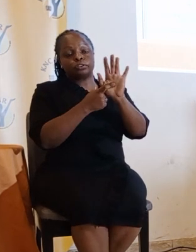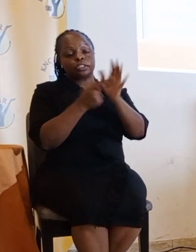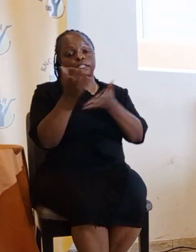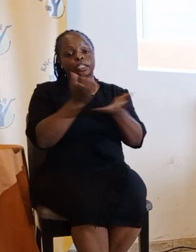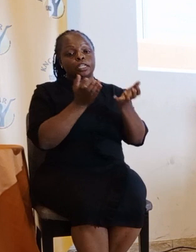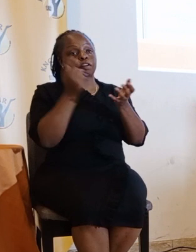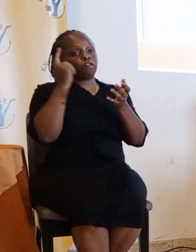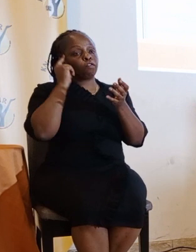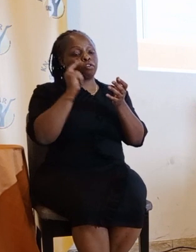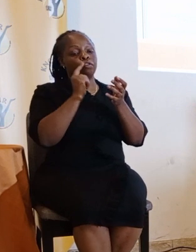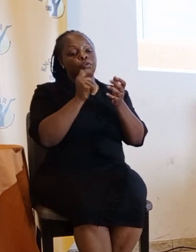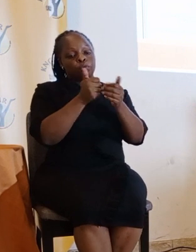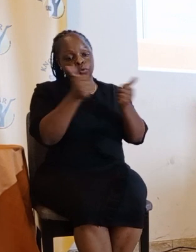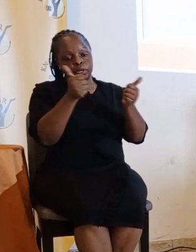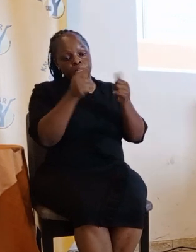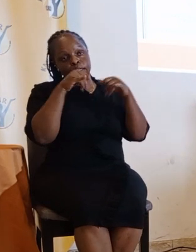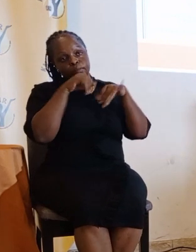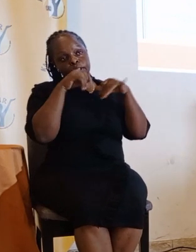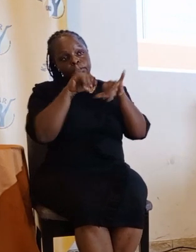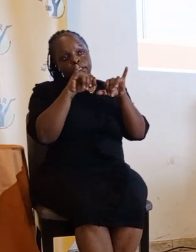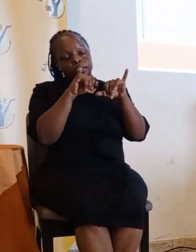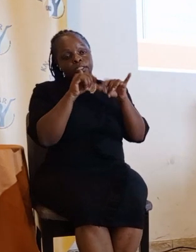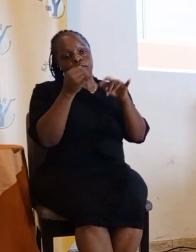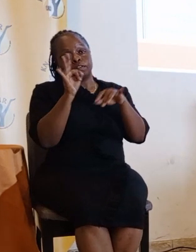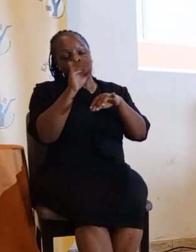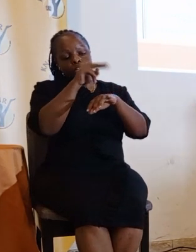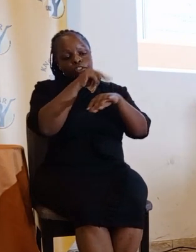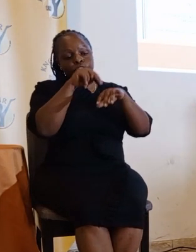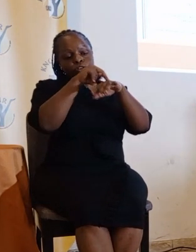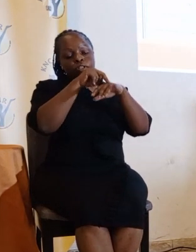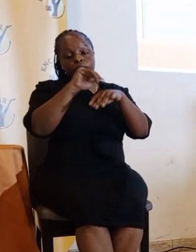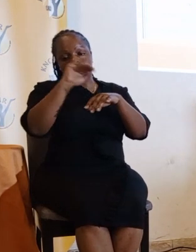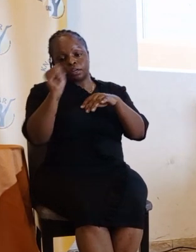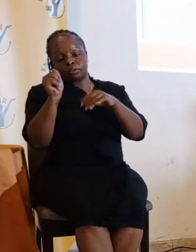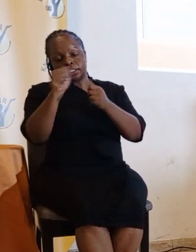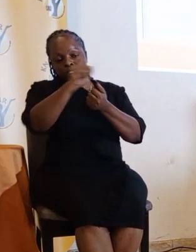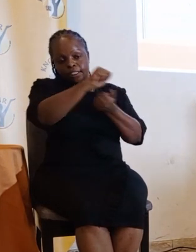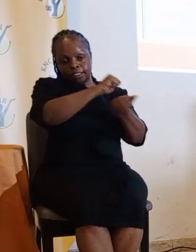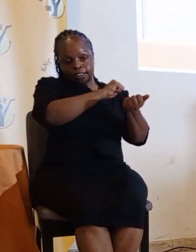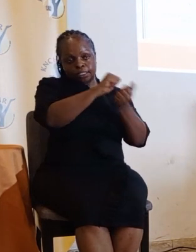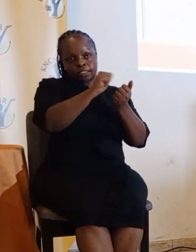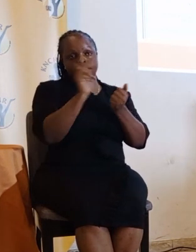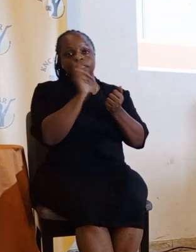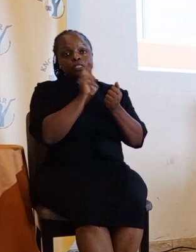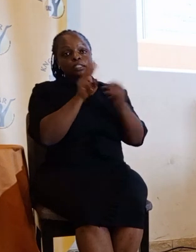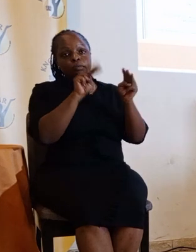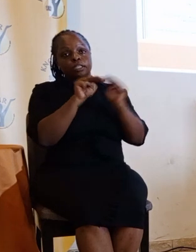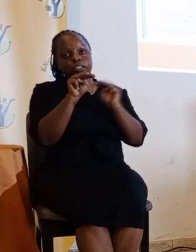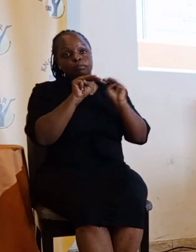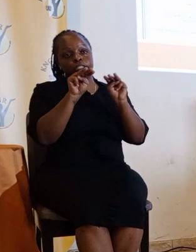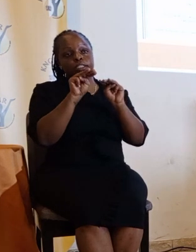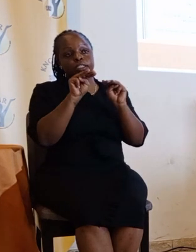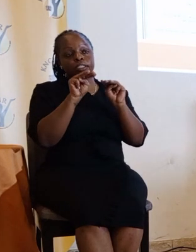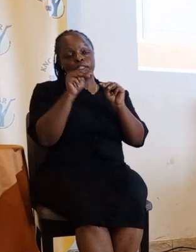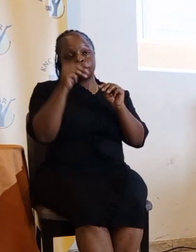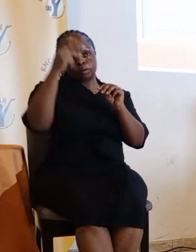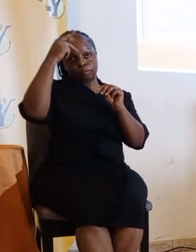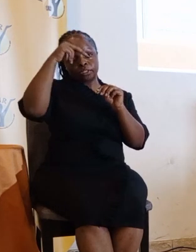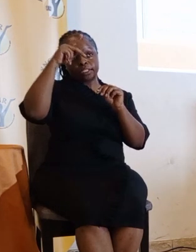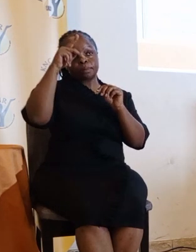for effective implementation of the national and county disaster risk management policies.